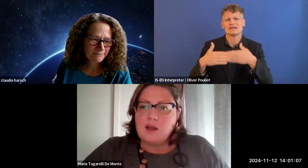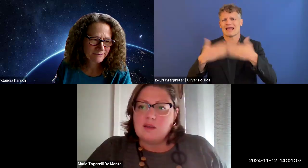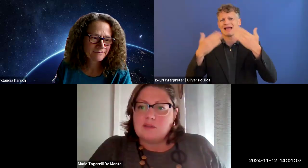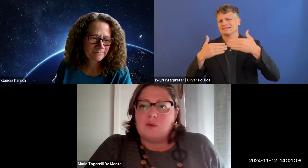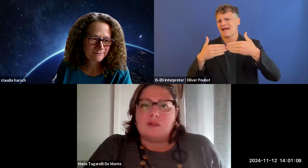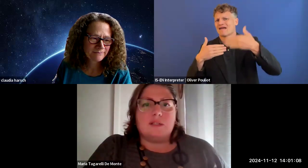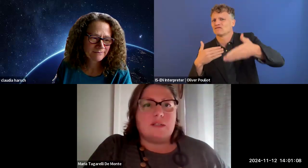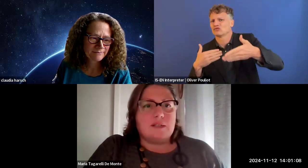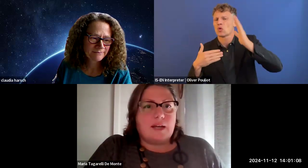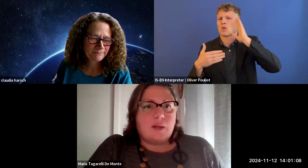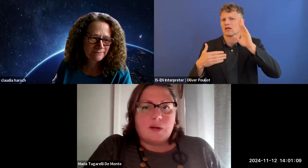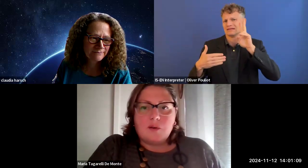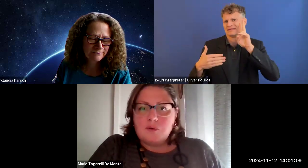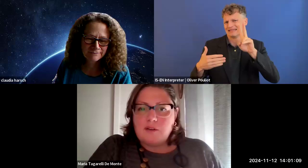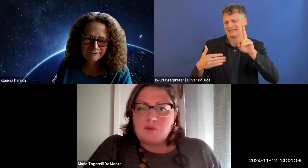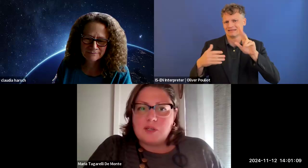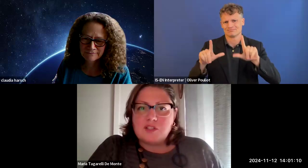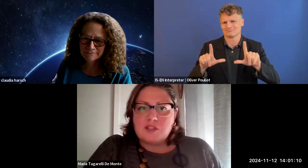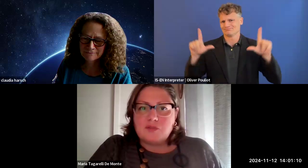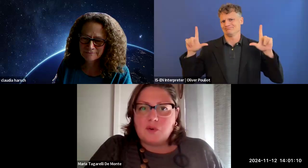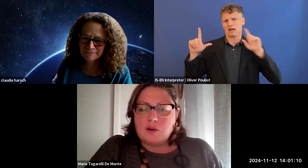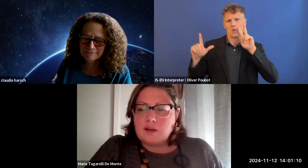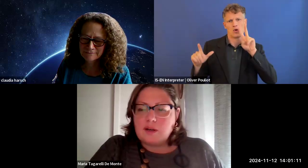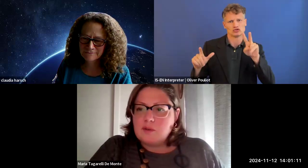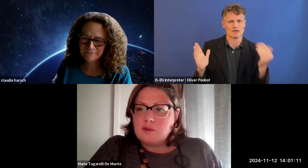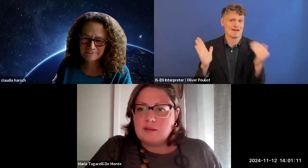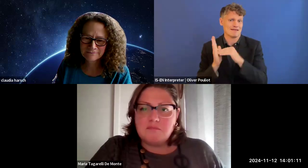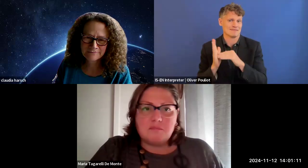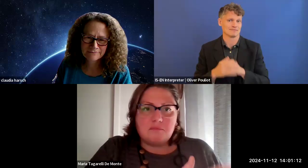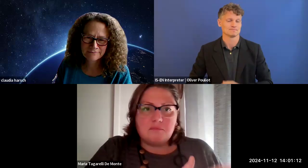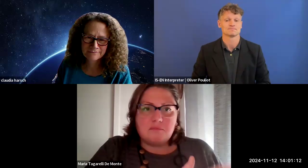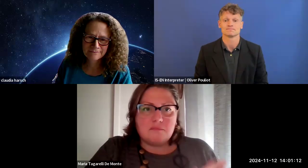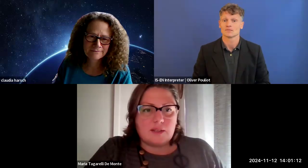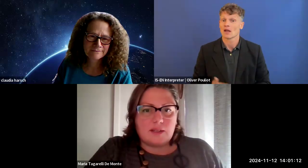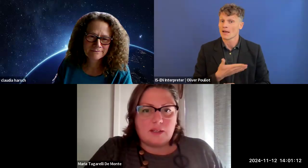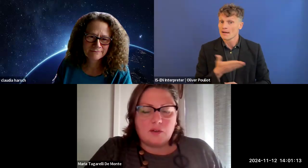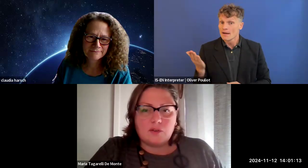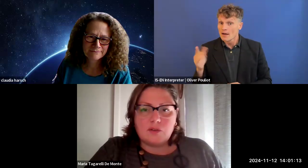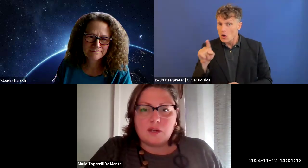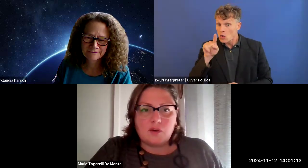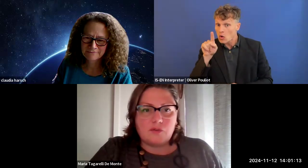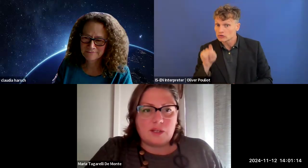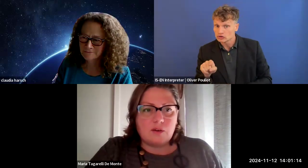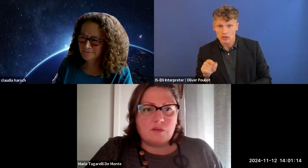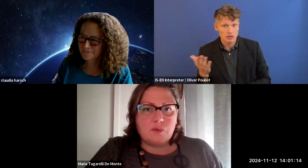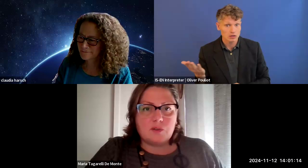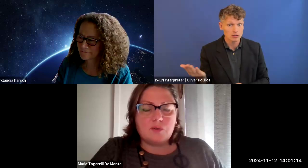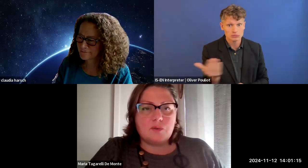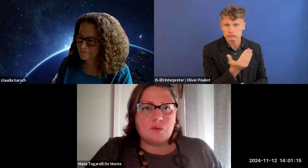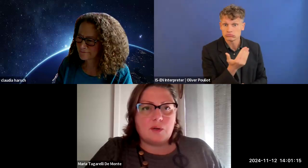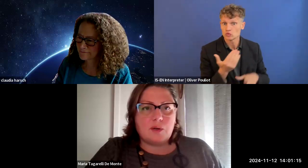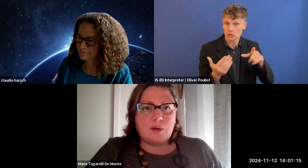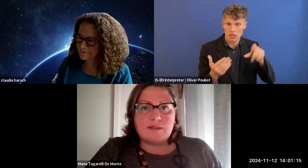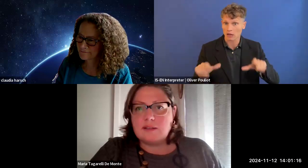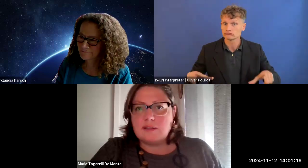webinar. So anyone who have questions for Claudia, you can either turn on your video if you